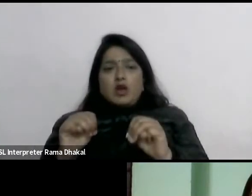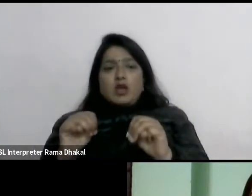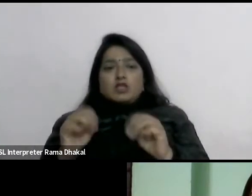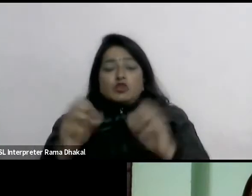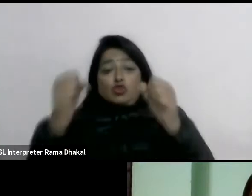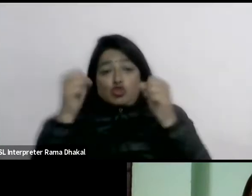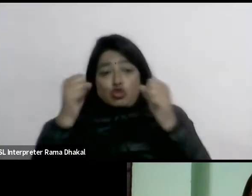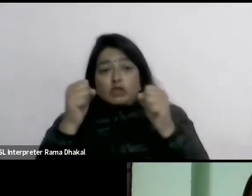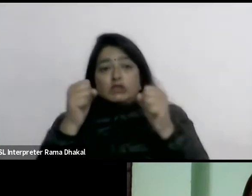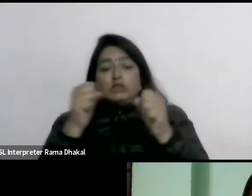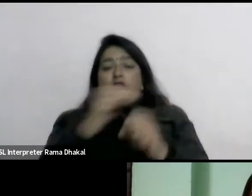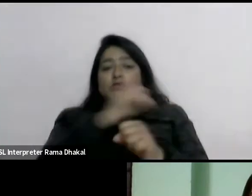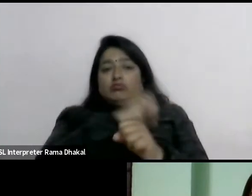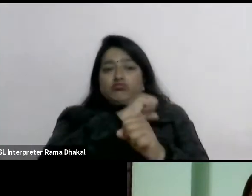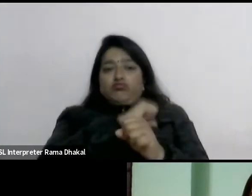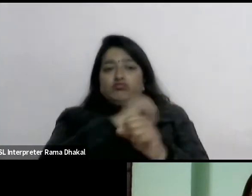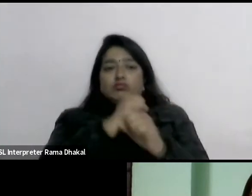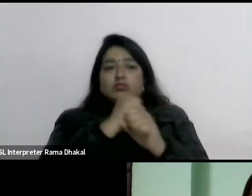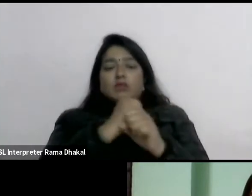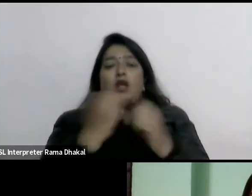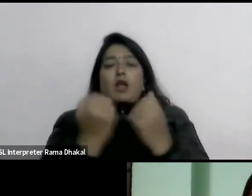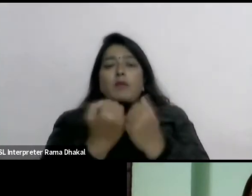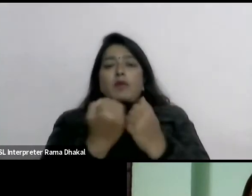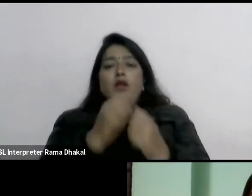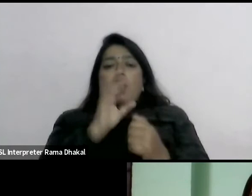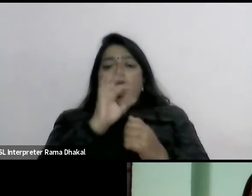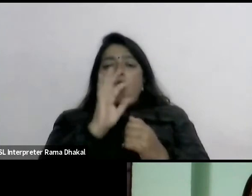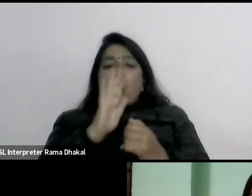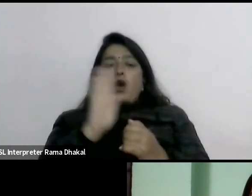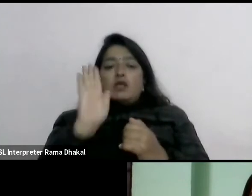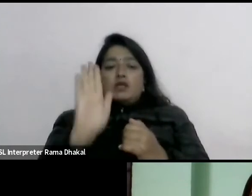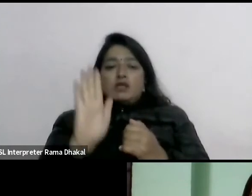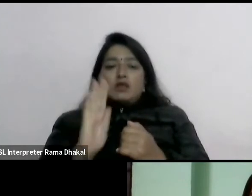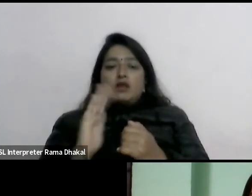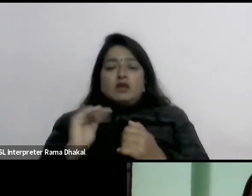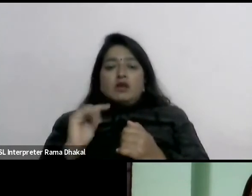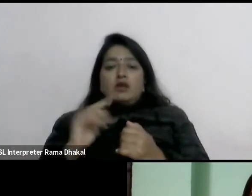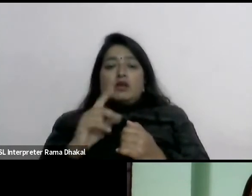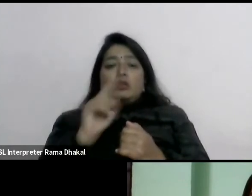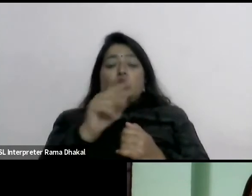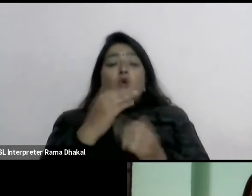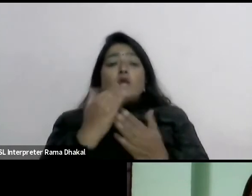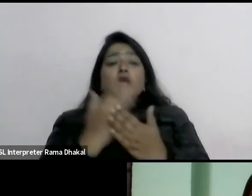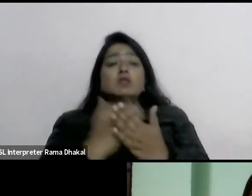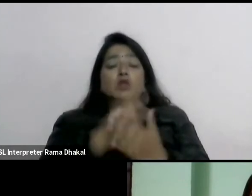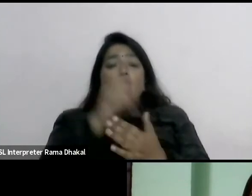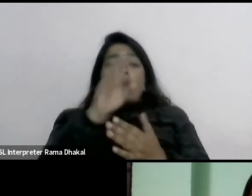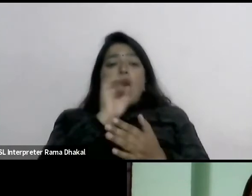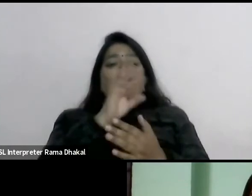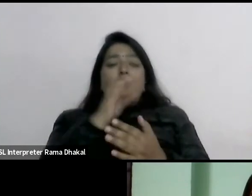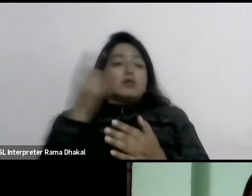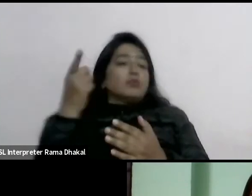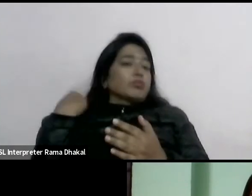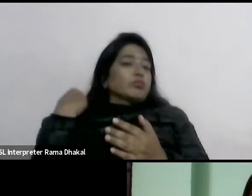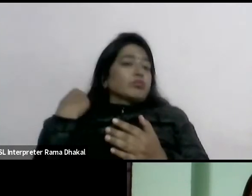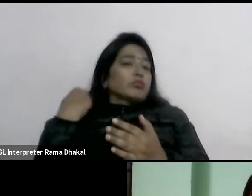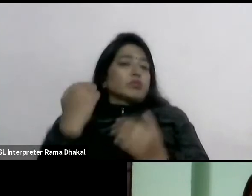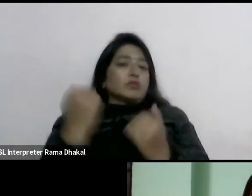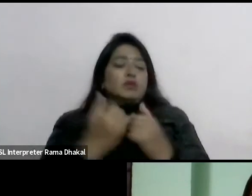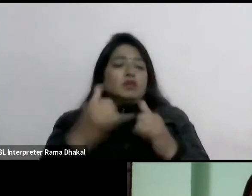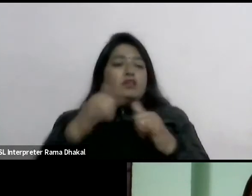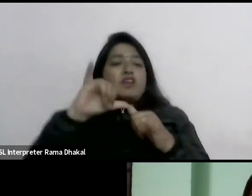workers before it, and how the international process could then ignore that voice in drafting its